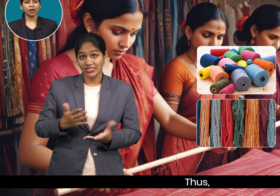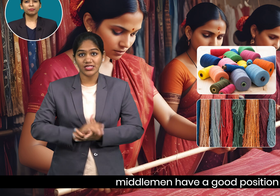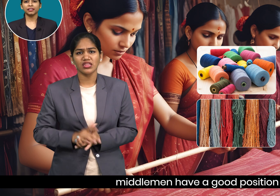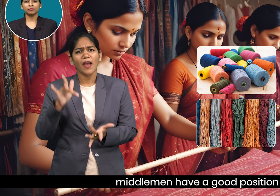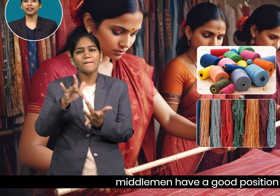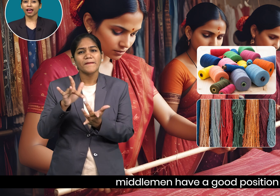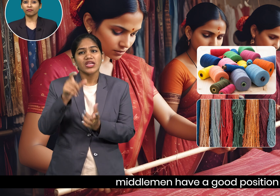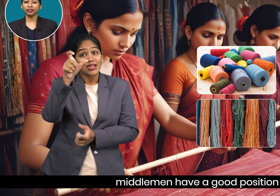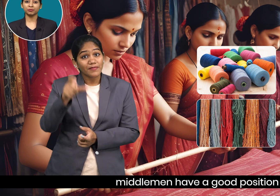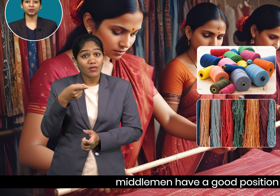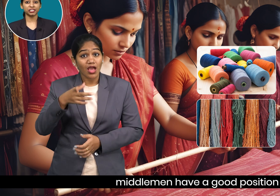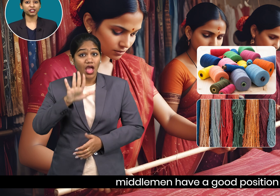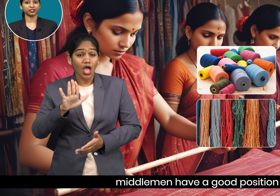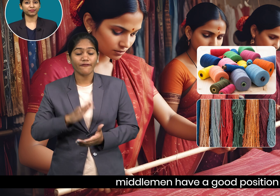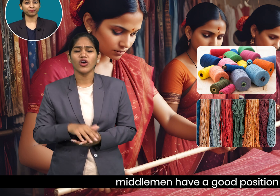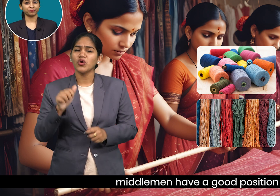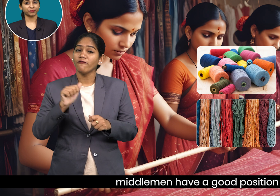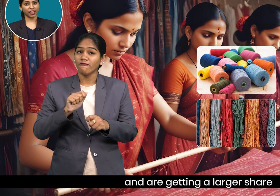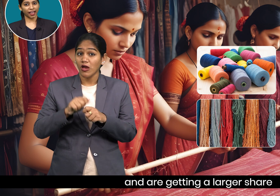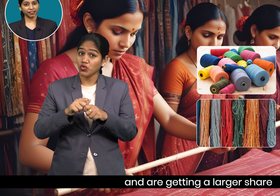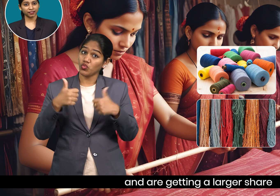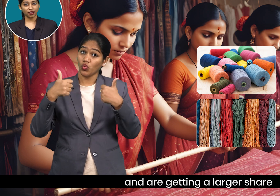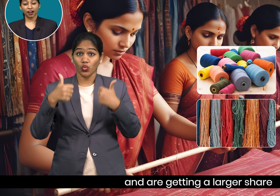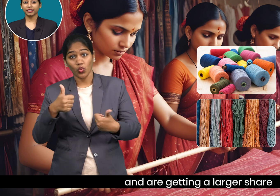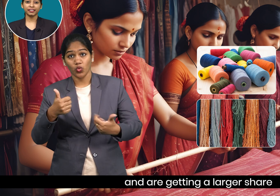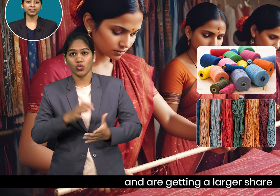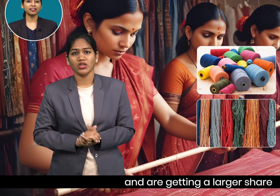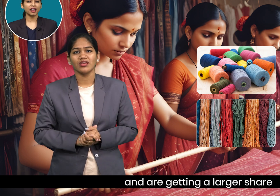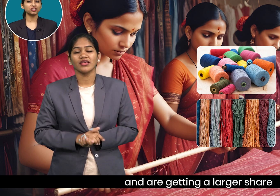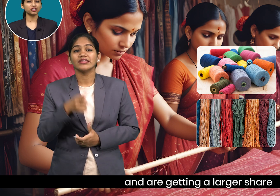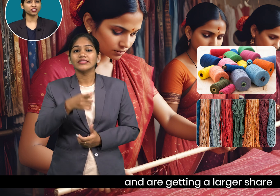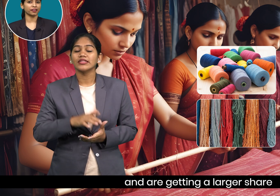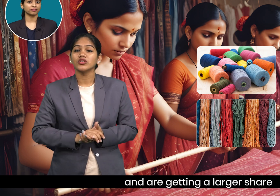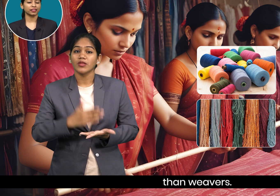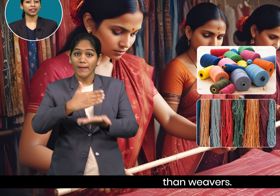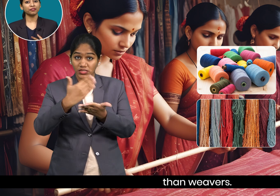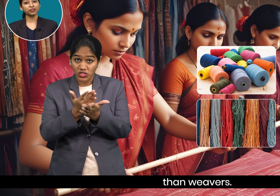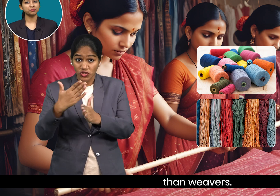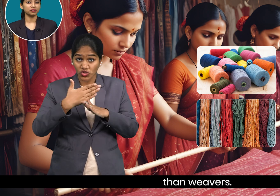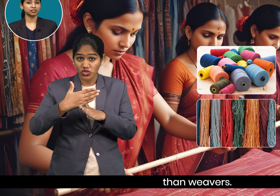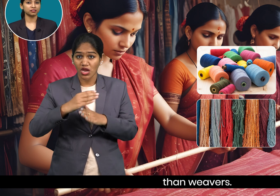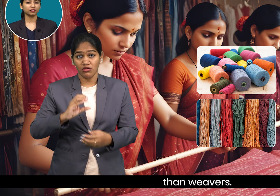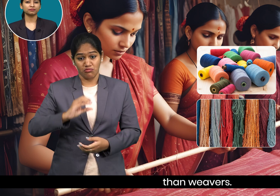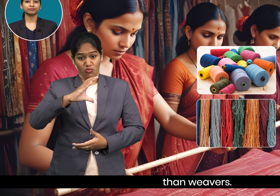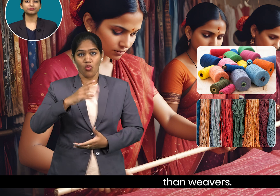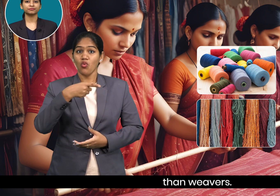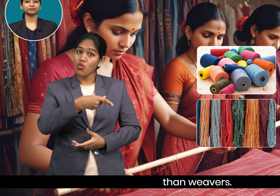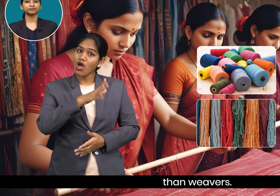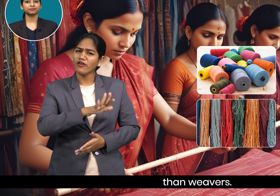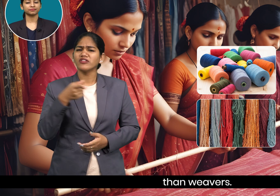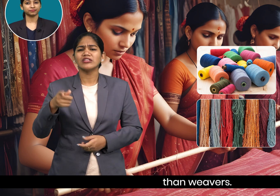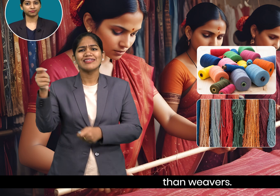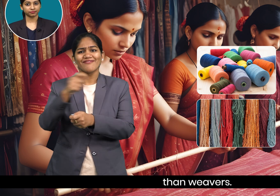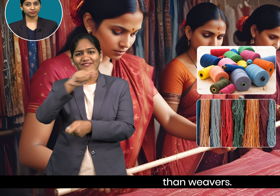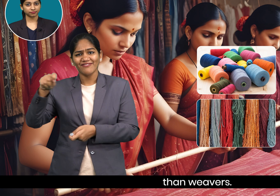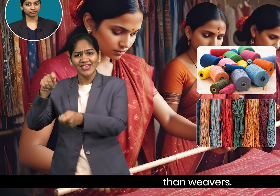Thus, middlemen have a good position and are getting a larger share than weavers.